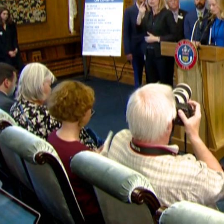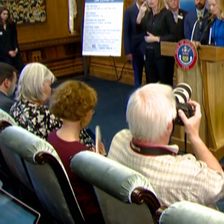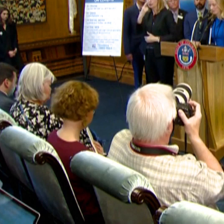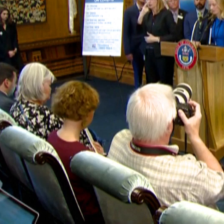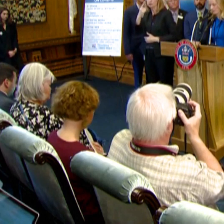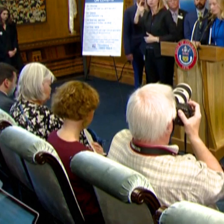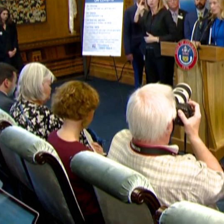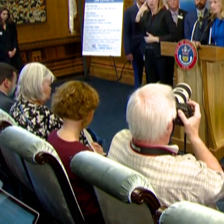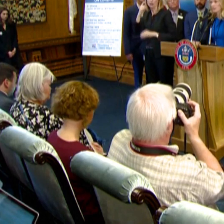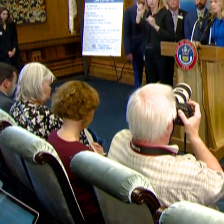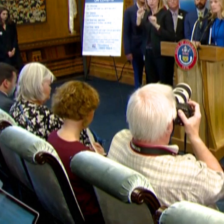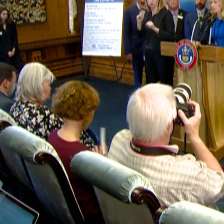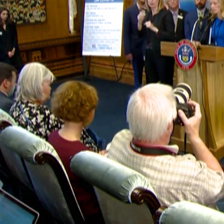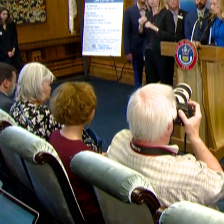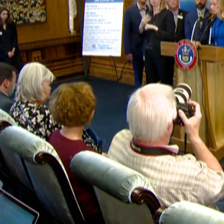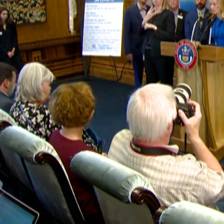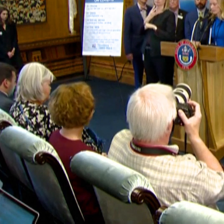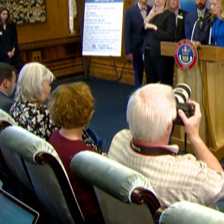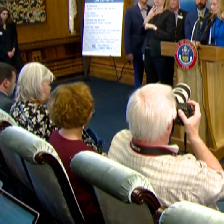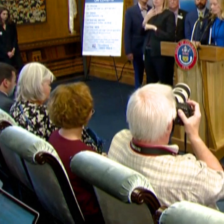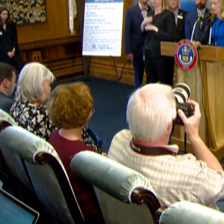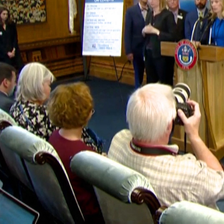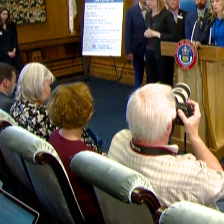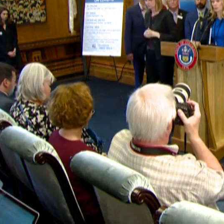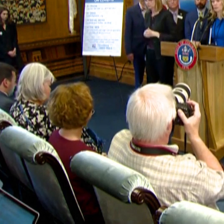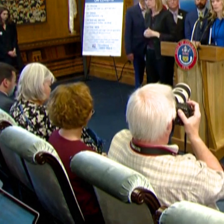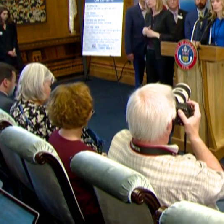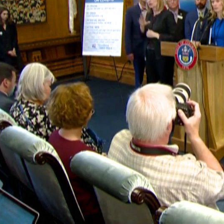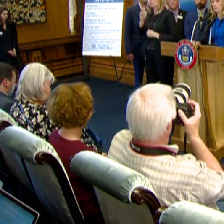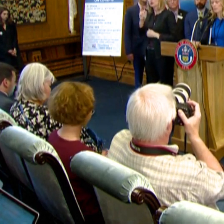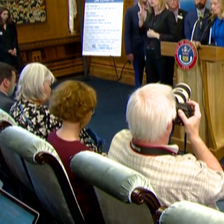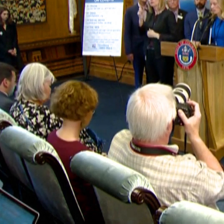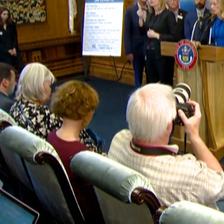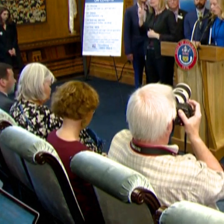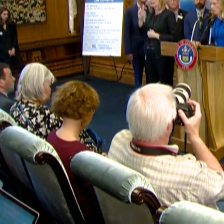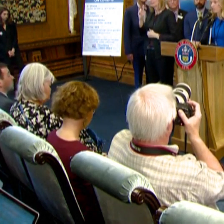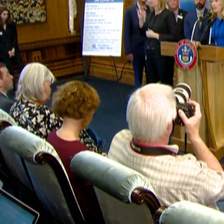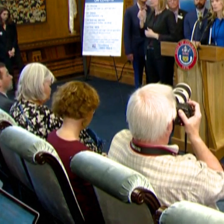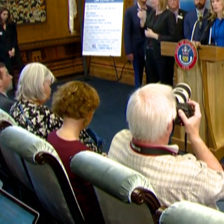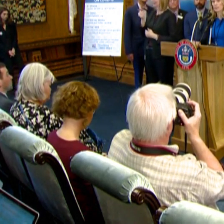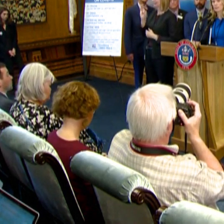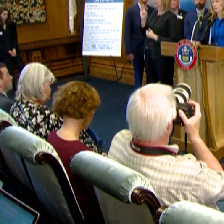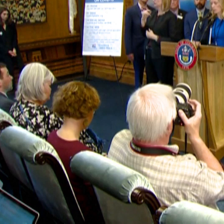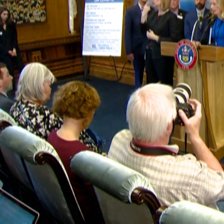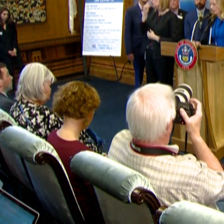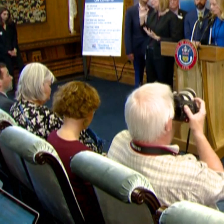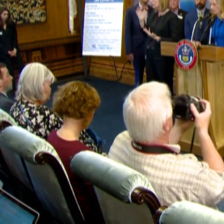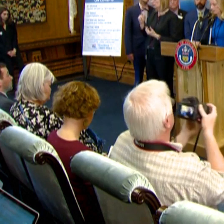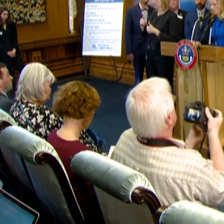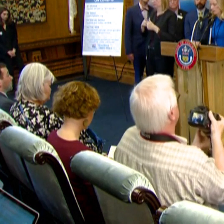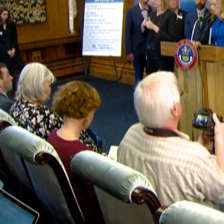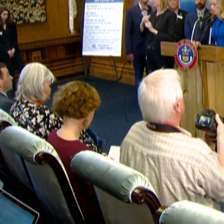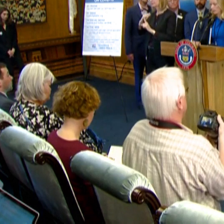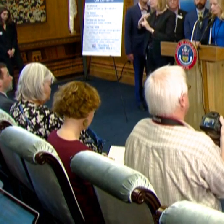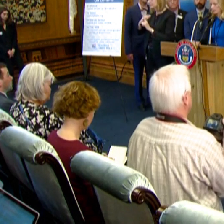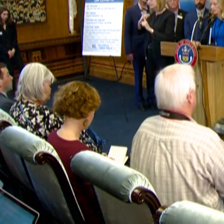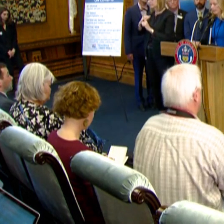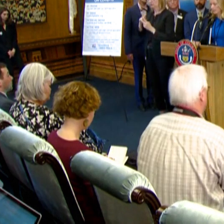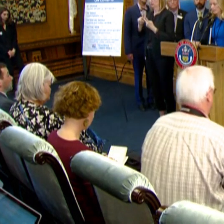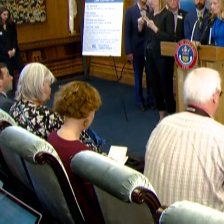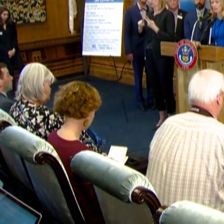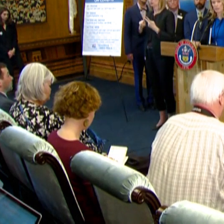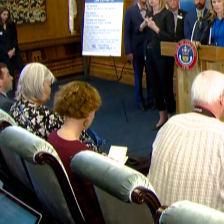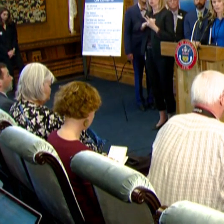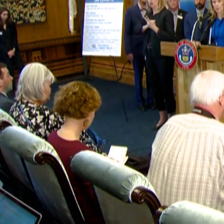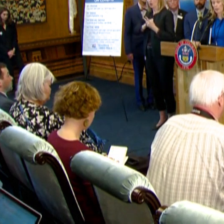eyes. Symptoms of COVID-19 include fever, cough, and shortness of breath. While the illness